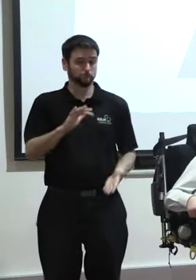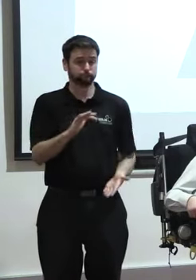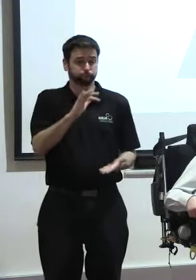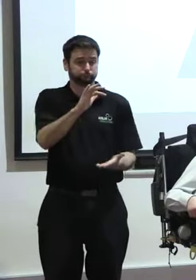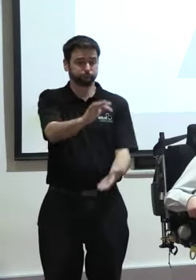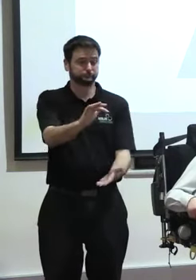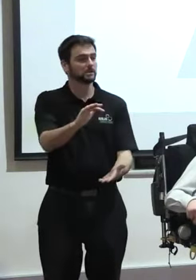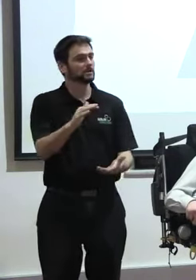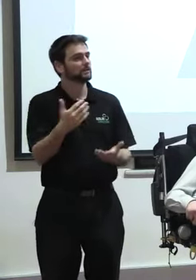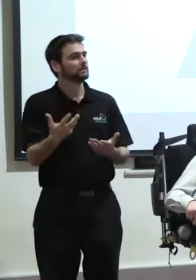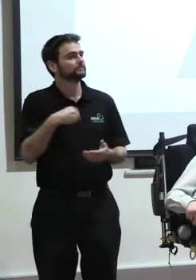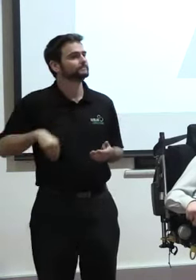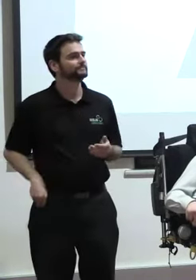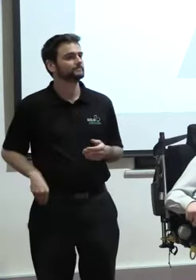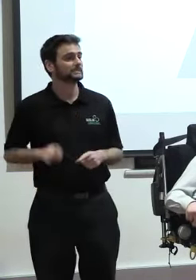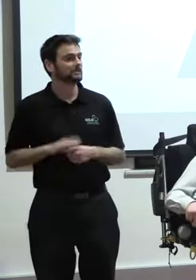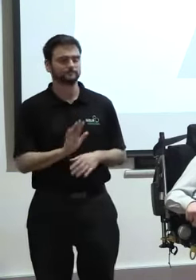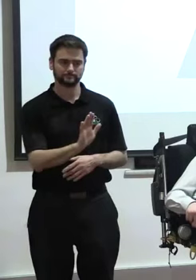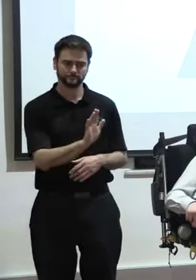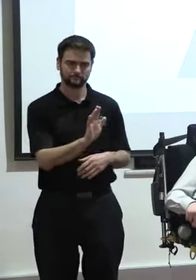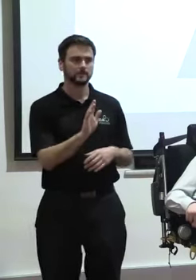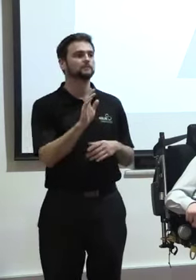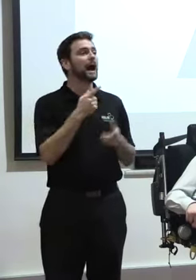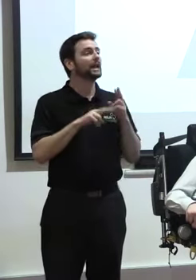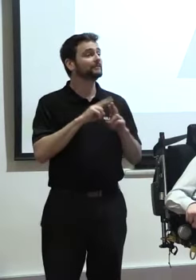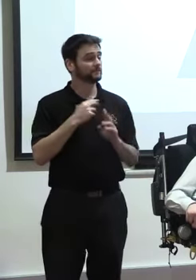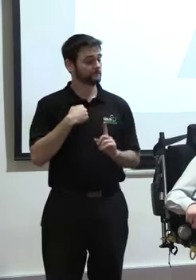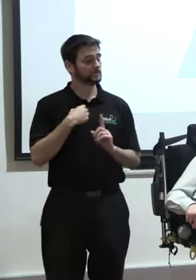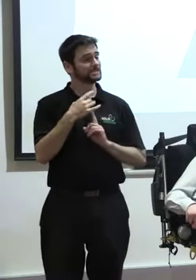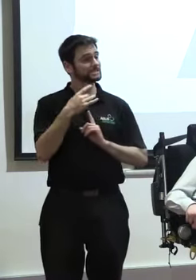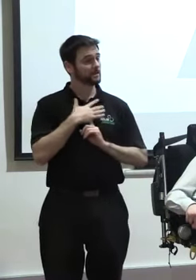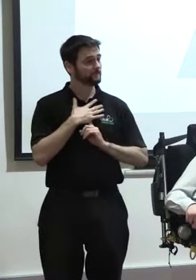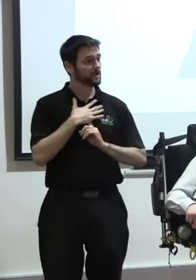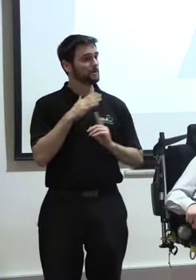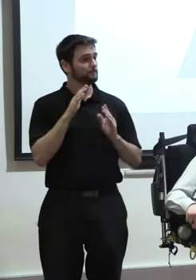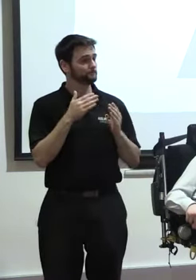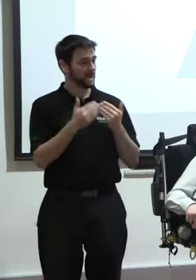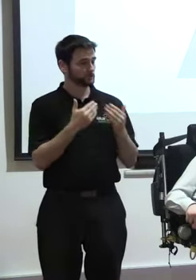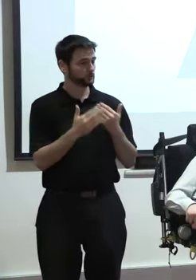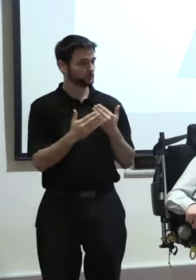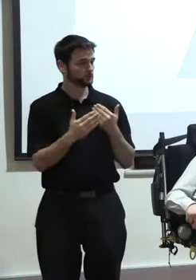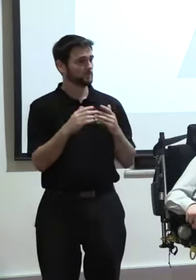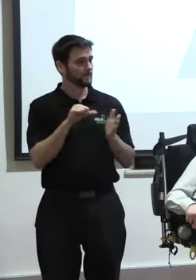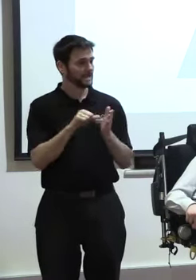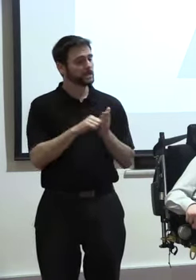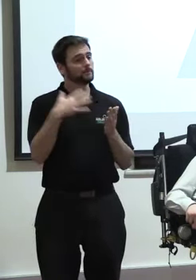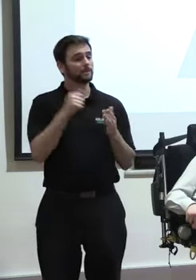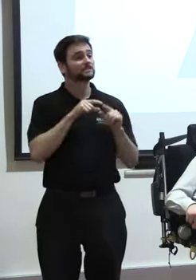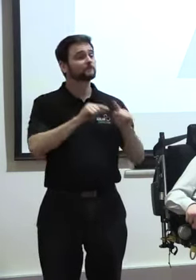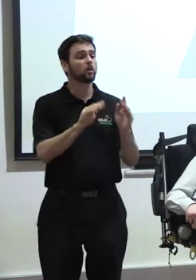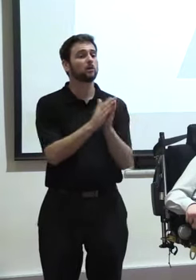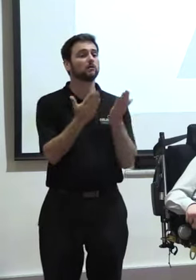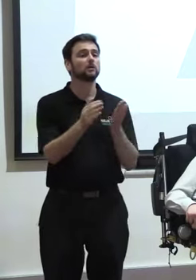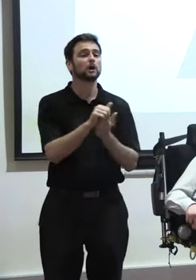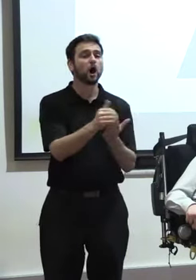But if you self-manage, you can pay providers more if you want. And it doesn't mean that you get